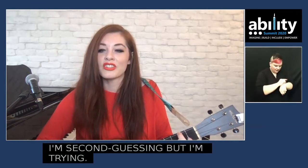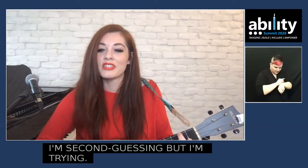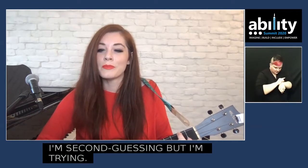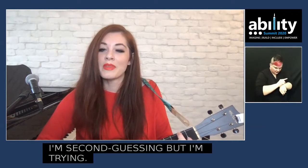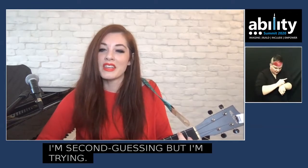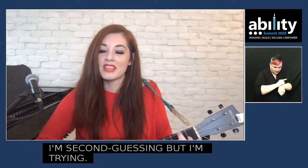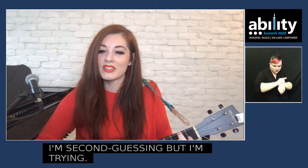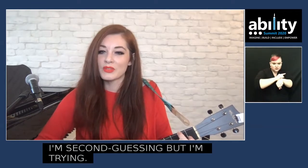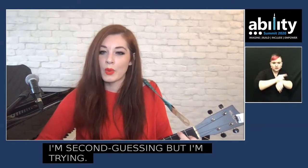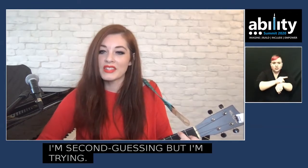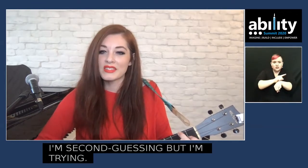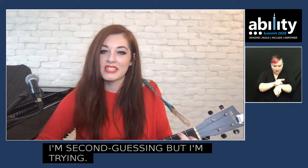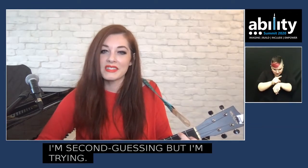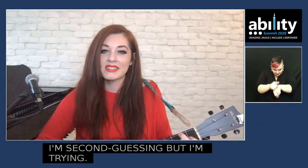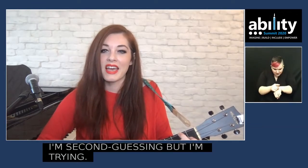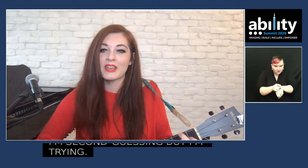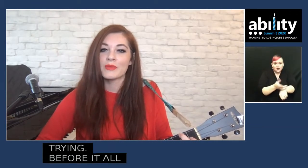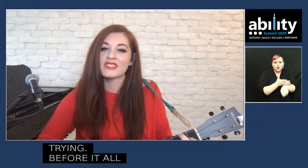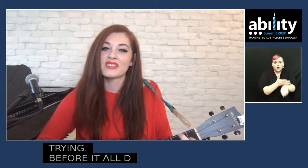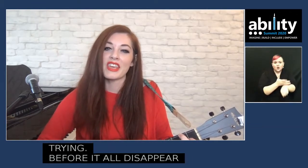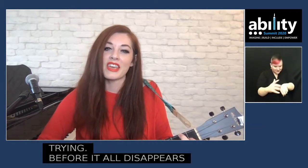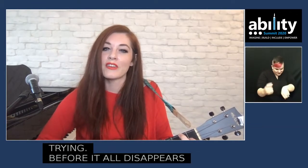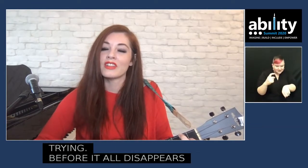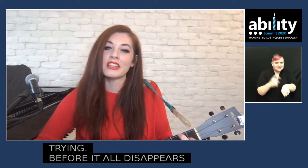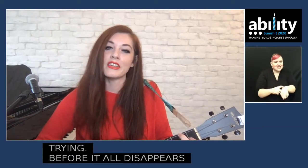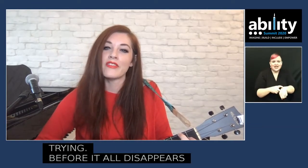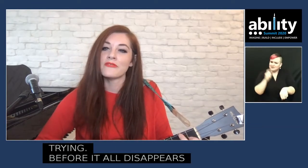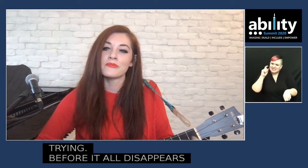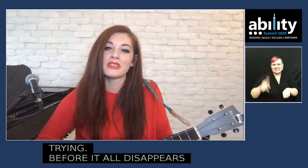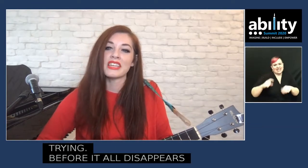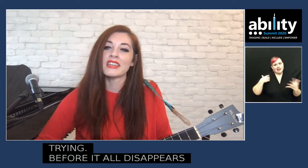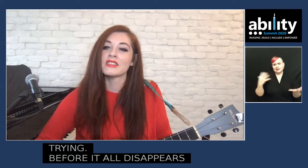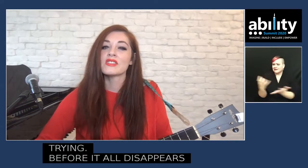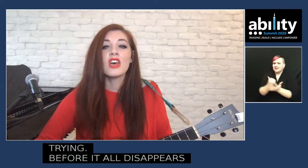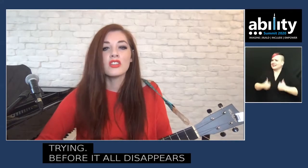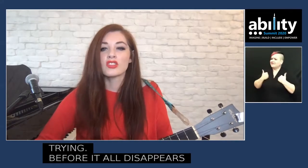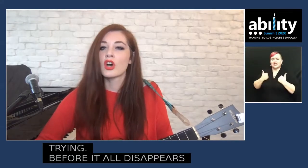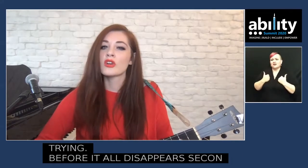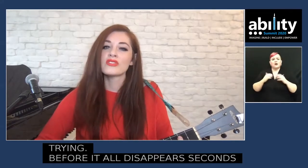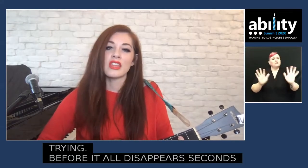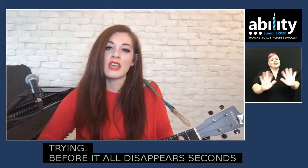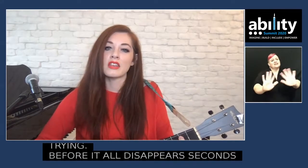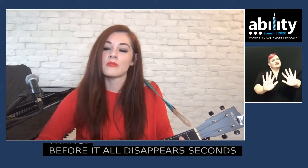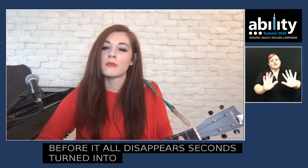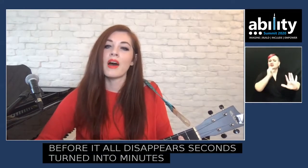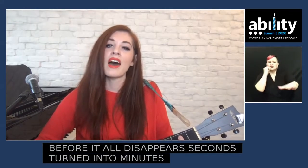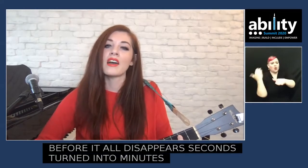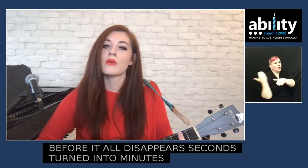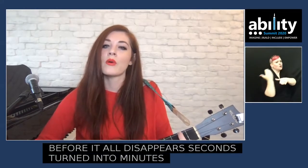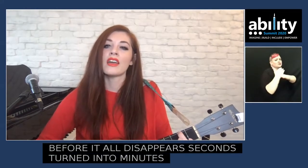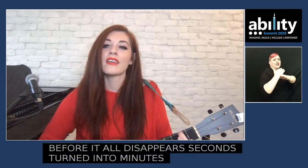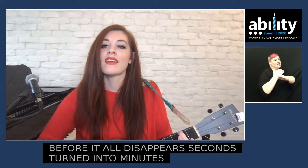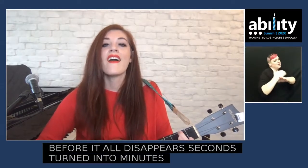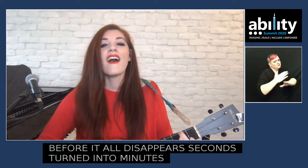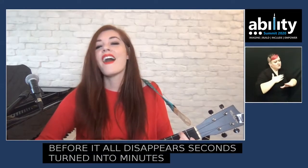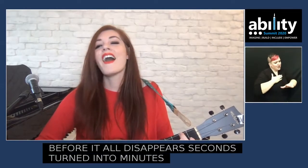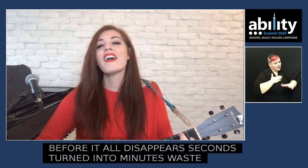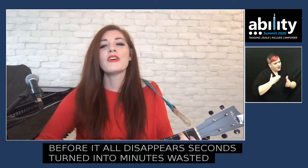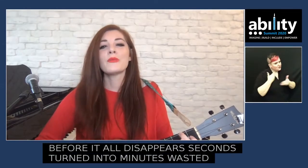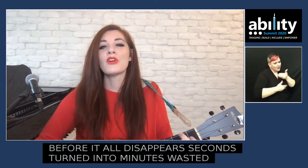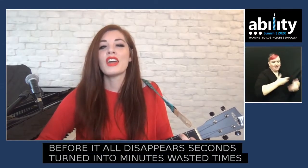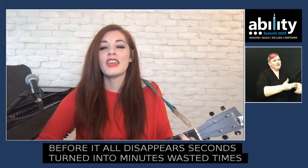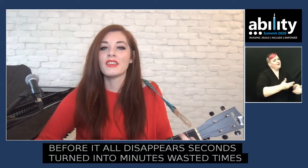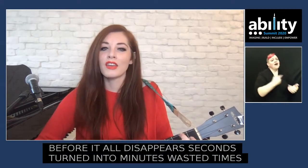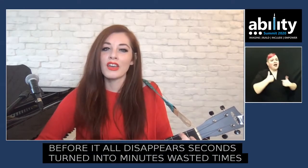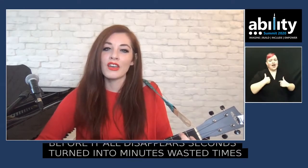Seconds turned into minutes, wasted time instead of living. Please don't stand in my way.